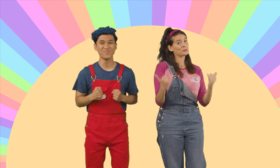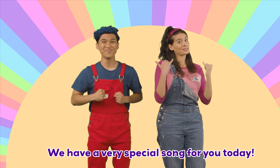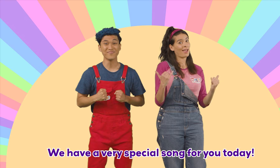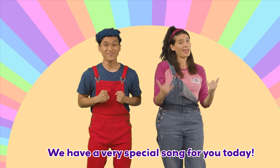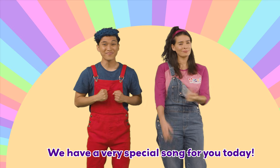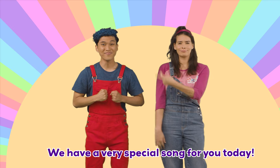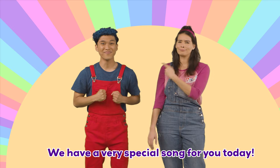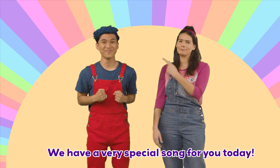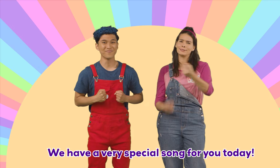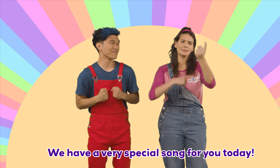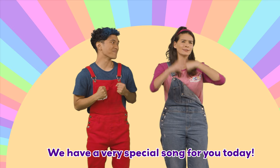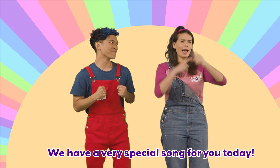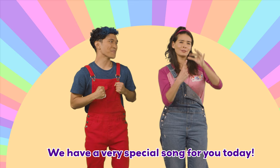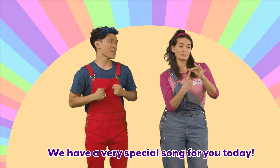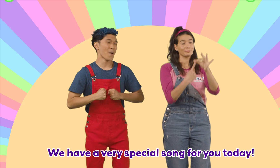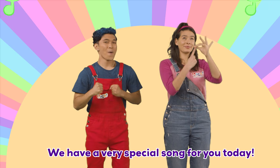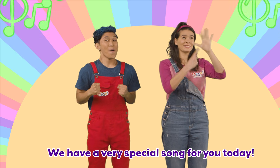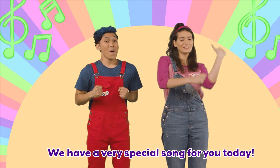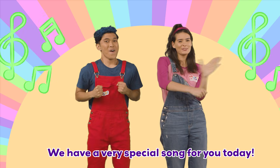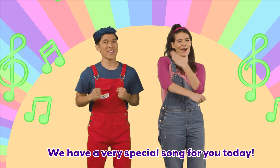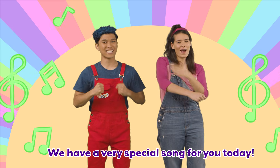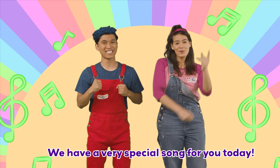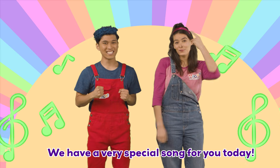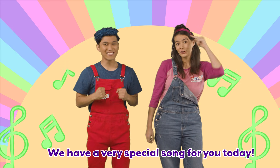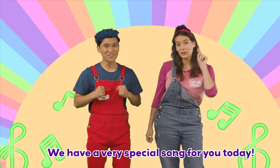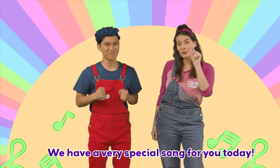We have a very special song for you today.